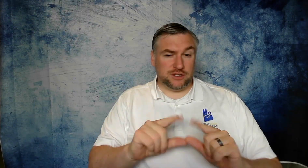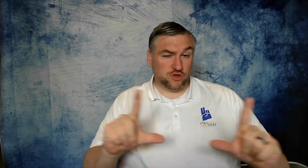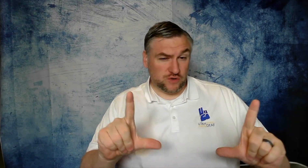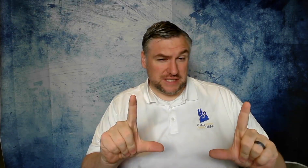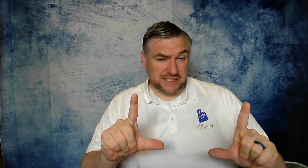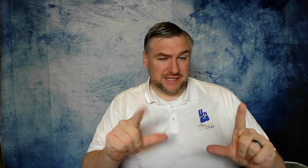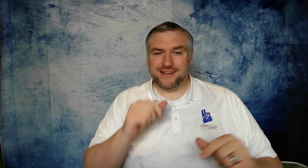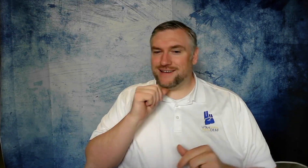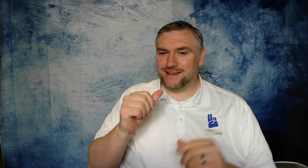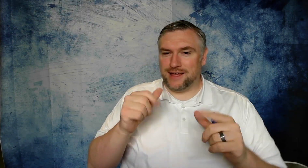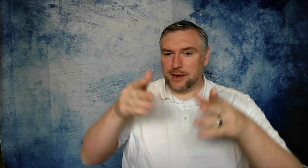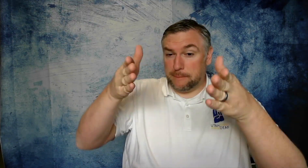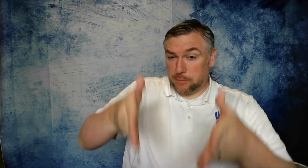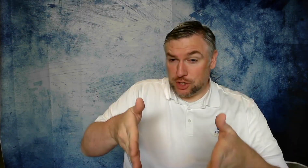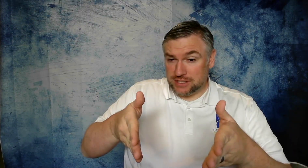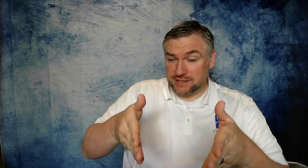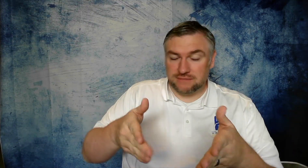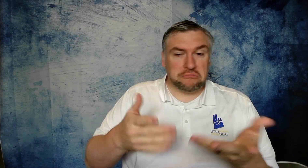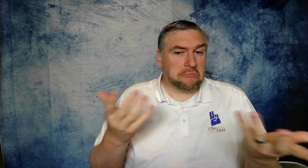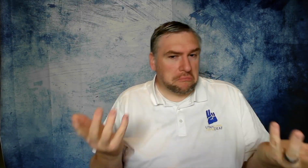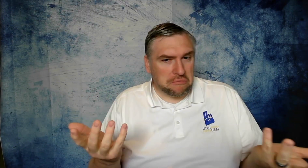they're looking through the screen, not at a person.